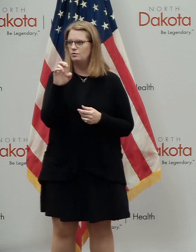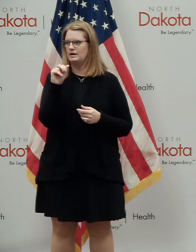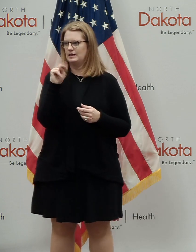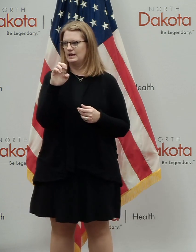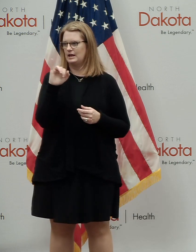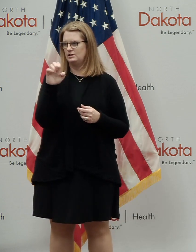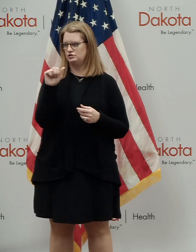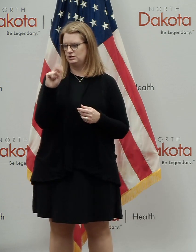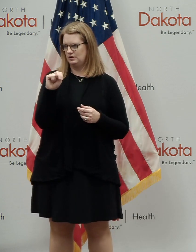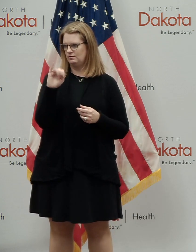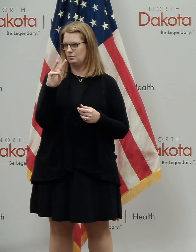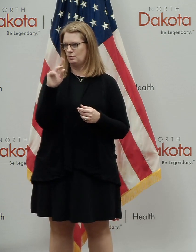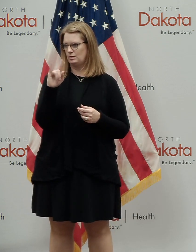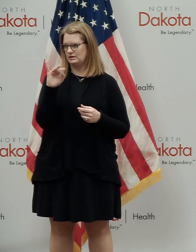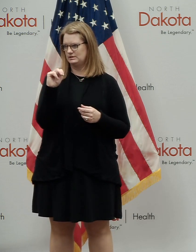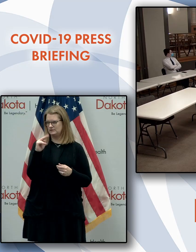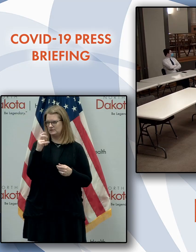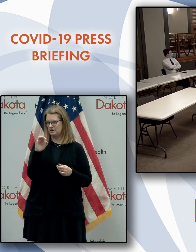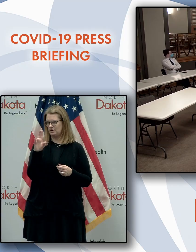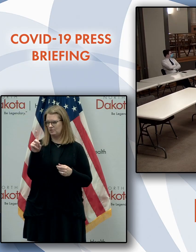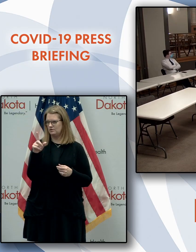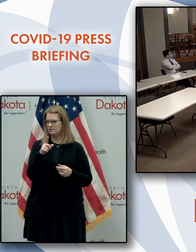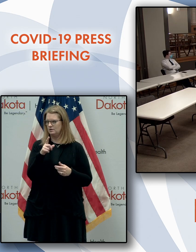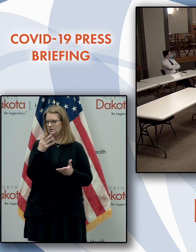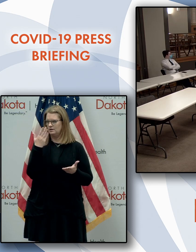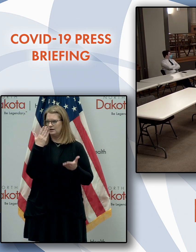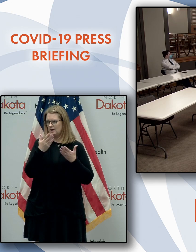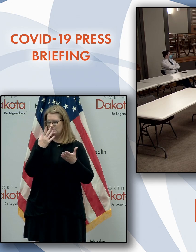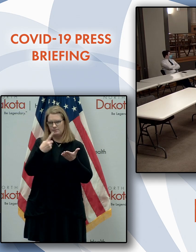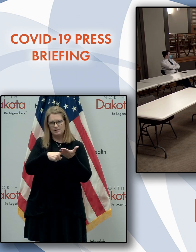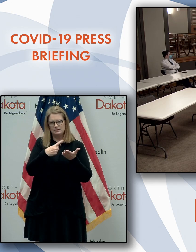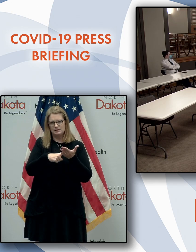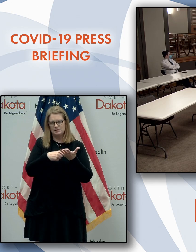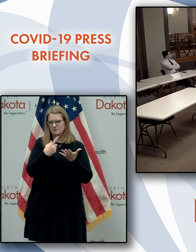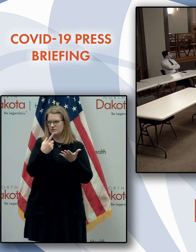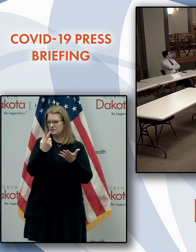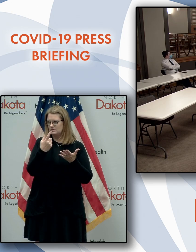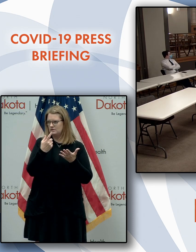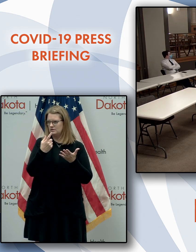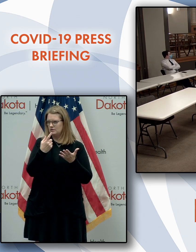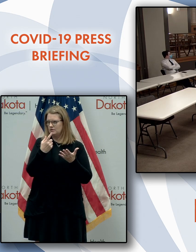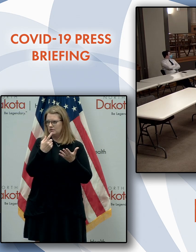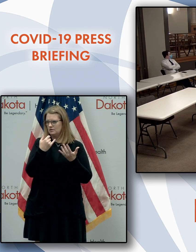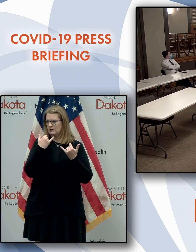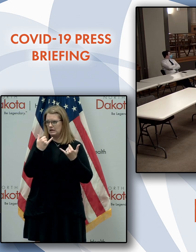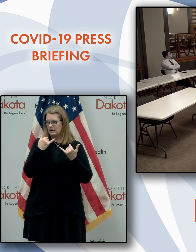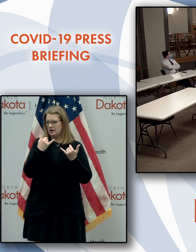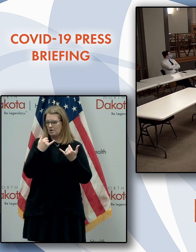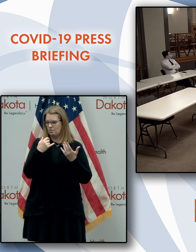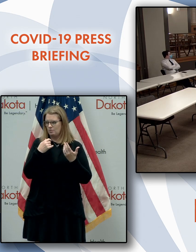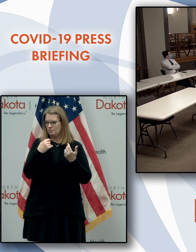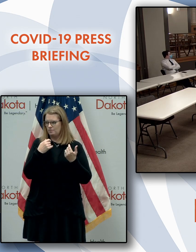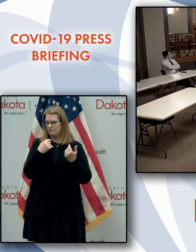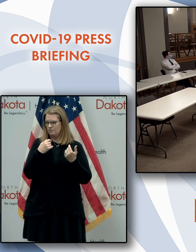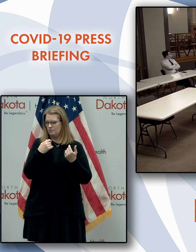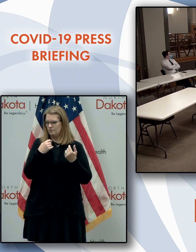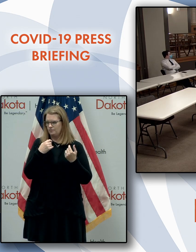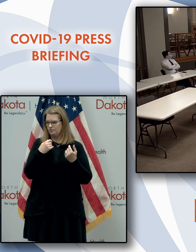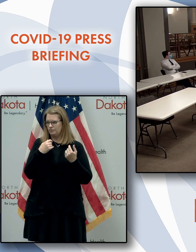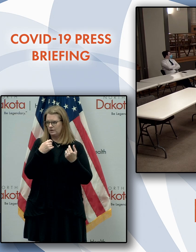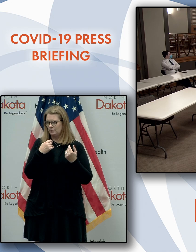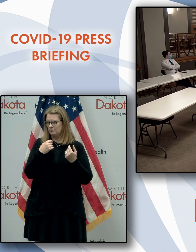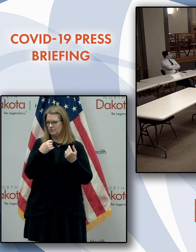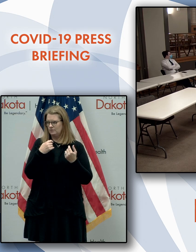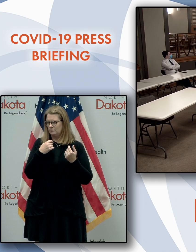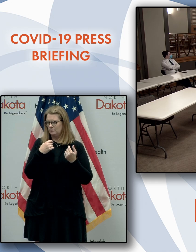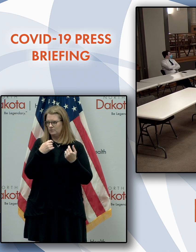Jean with the Williston Herald. What are we, and I think you might have touched on this a bit, but what are we doing in hospital facilities to keep patients who